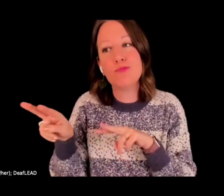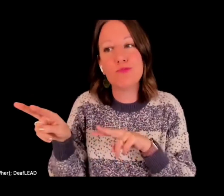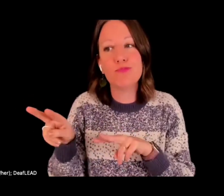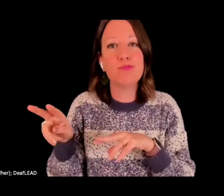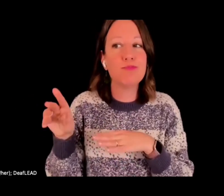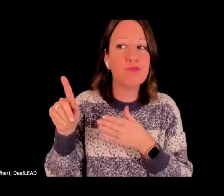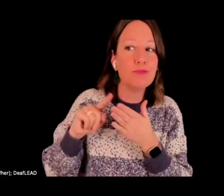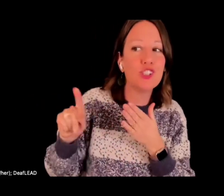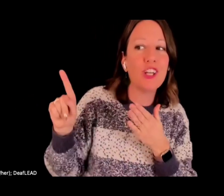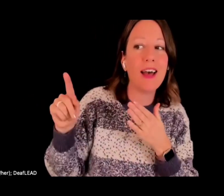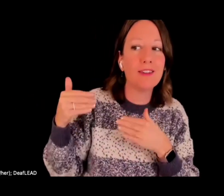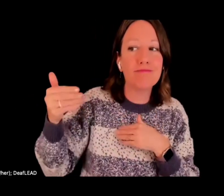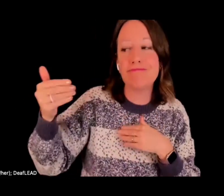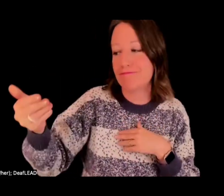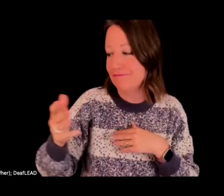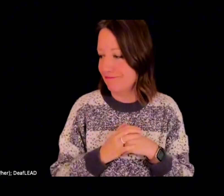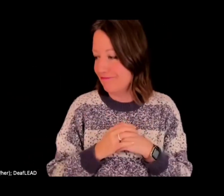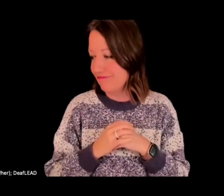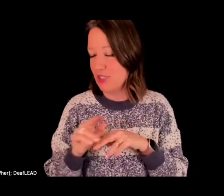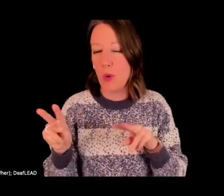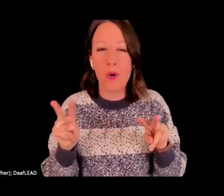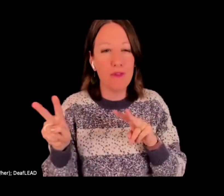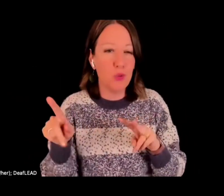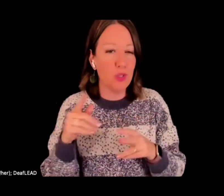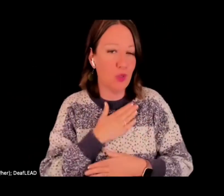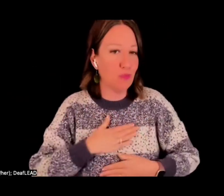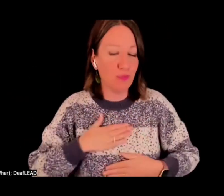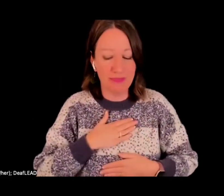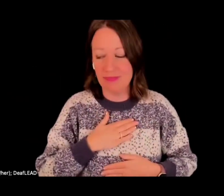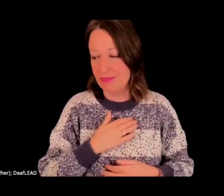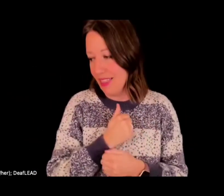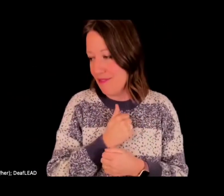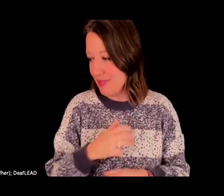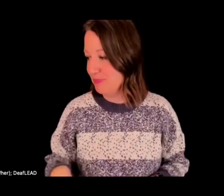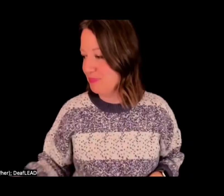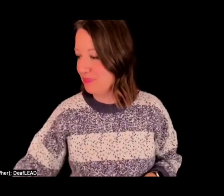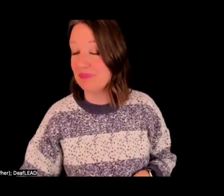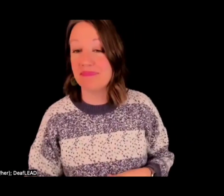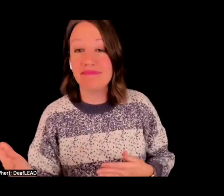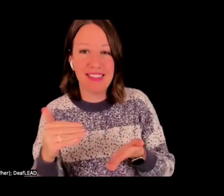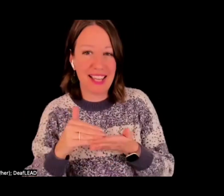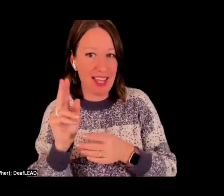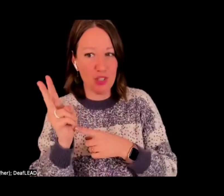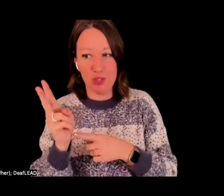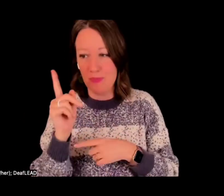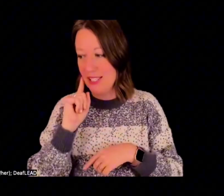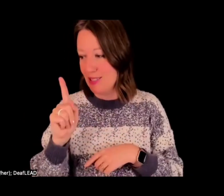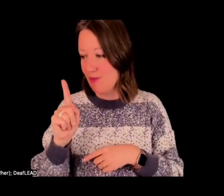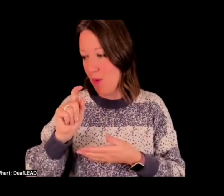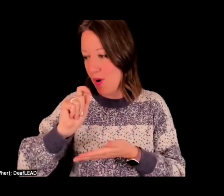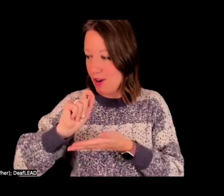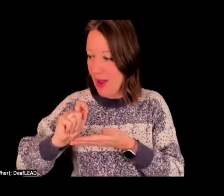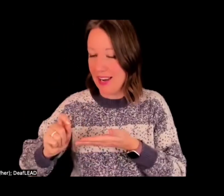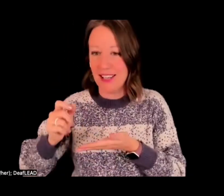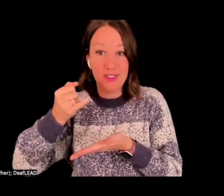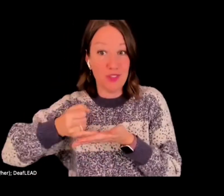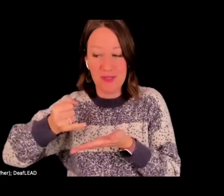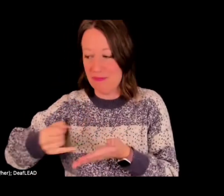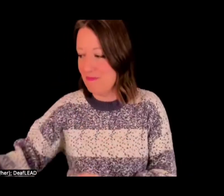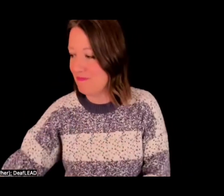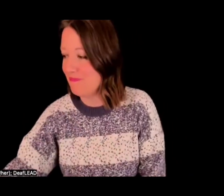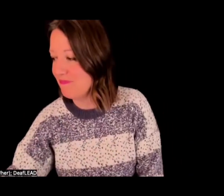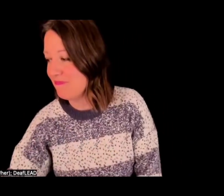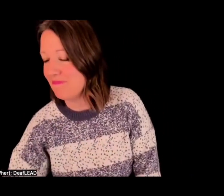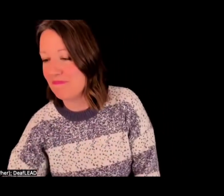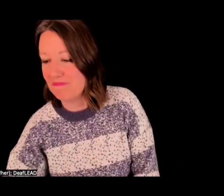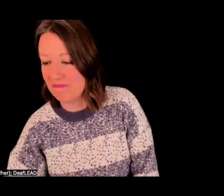or outside that you enjoy checking or seeing outside from time to time. Whatever brings you joy and love to look at in